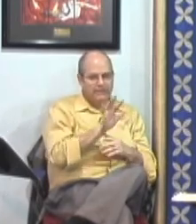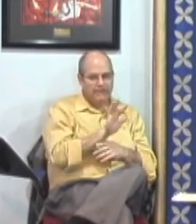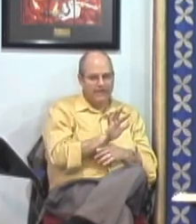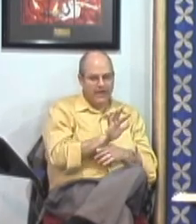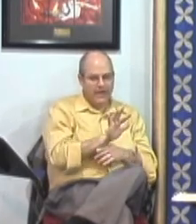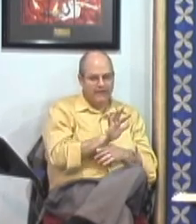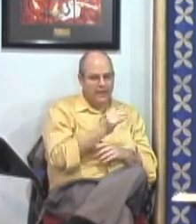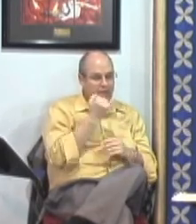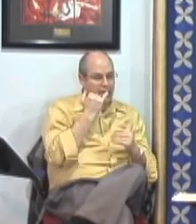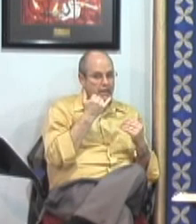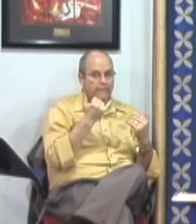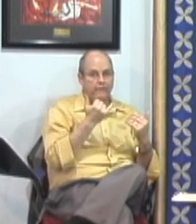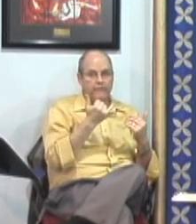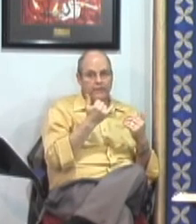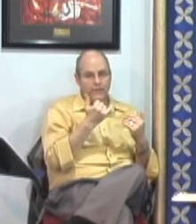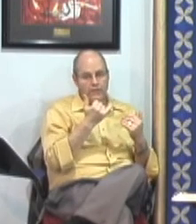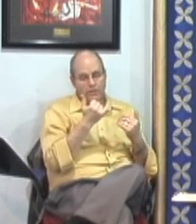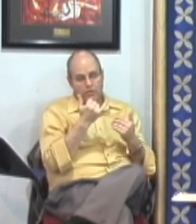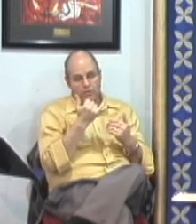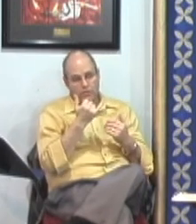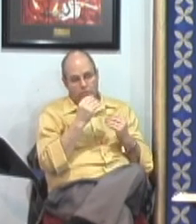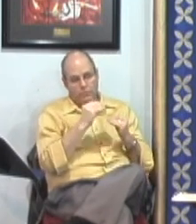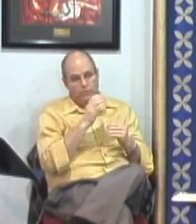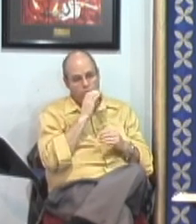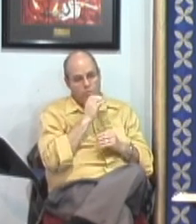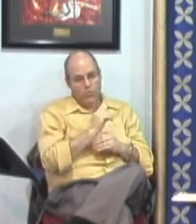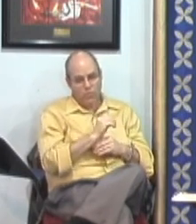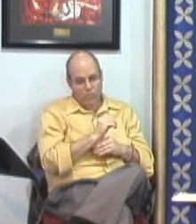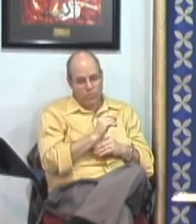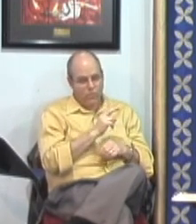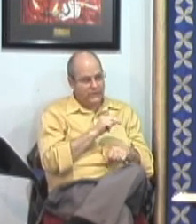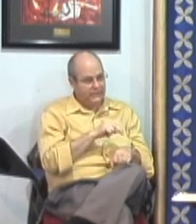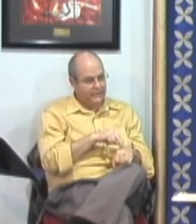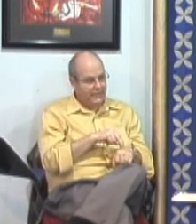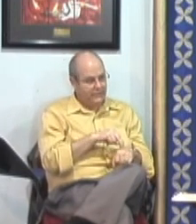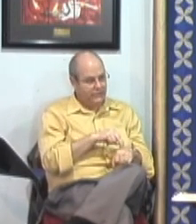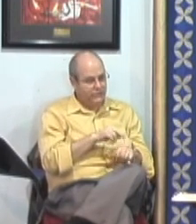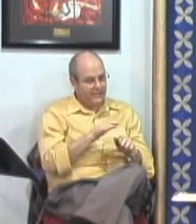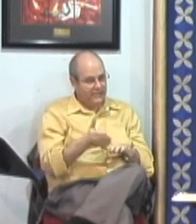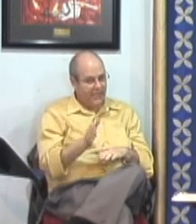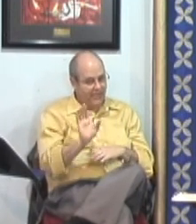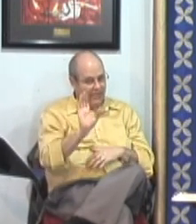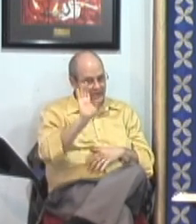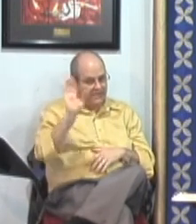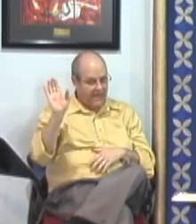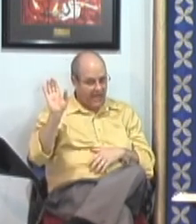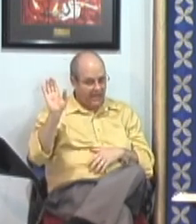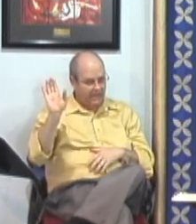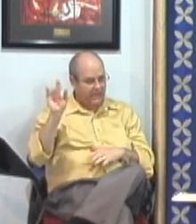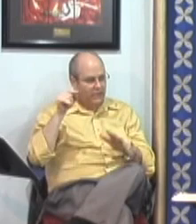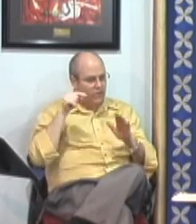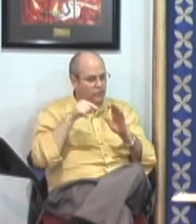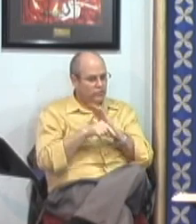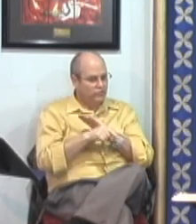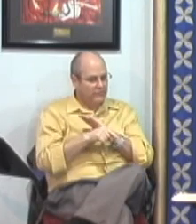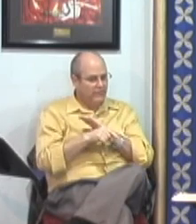who belong to the Messiah Yeshua have put their old nature to death on the stake. They've crucified the flesh, it